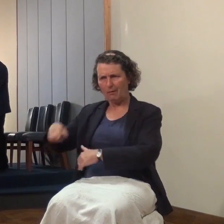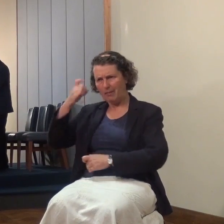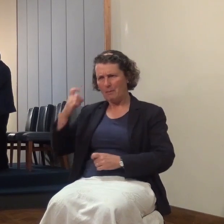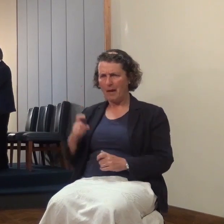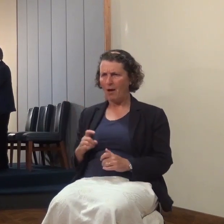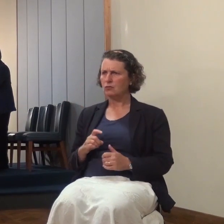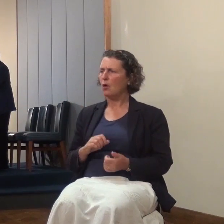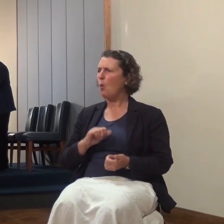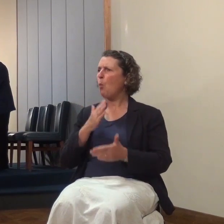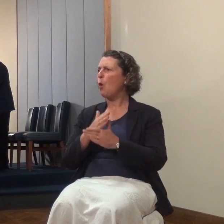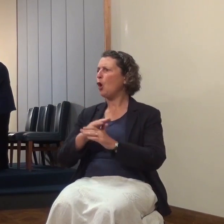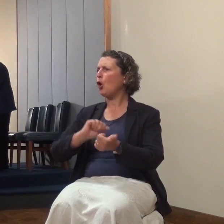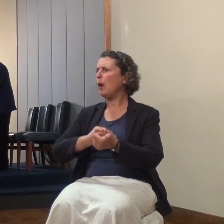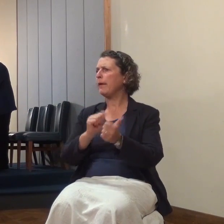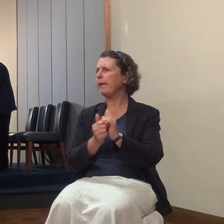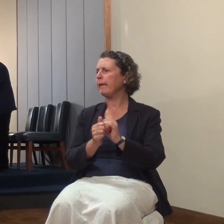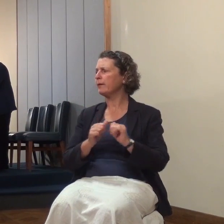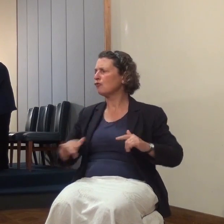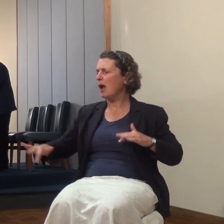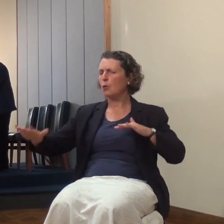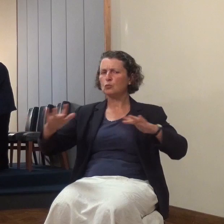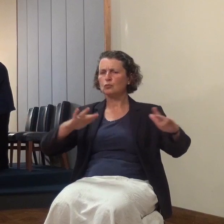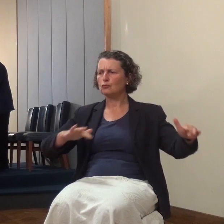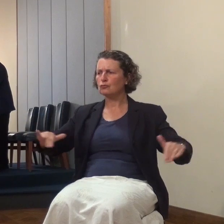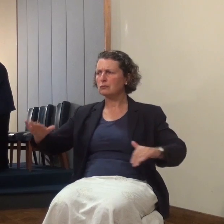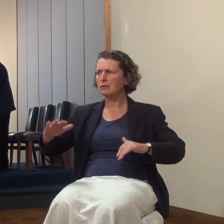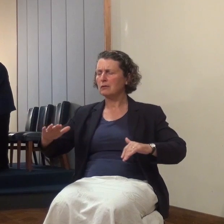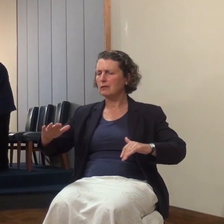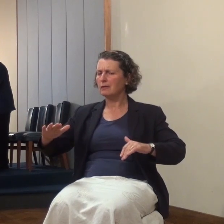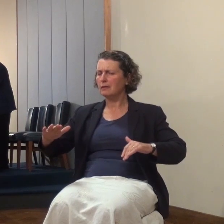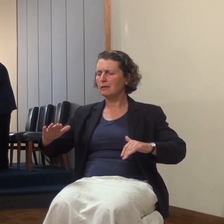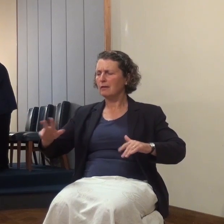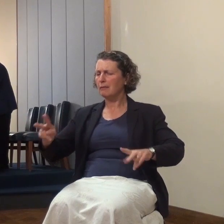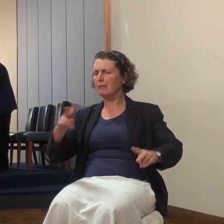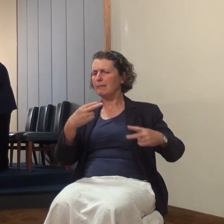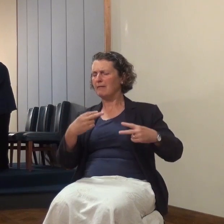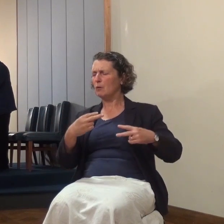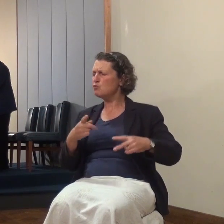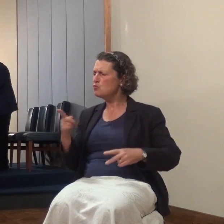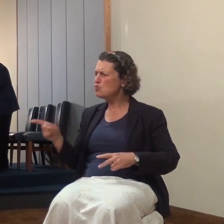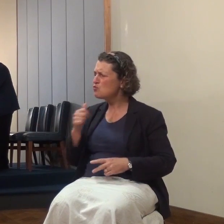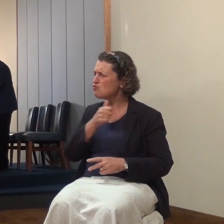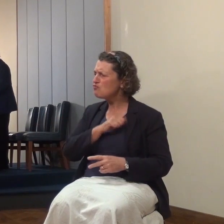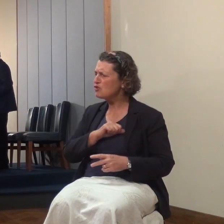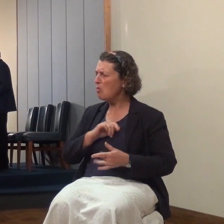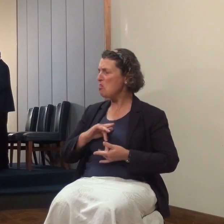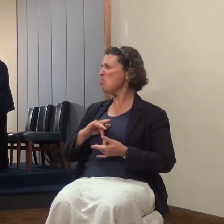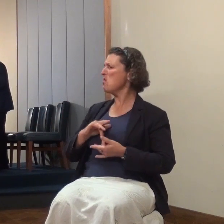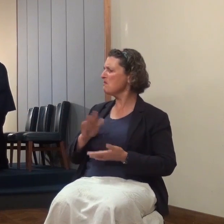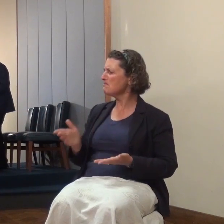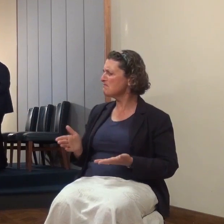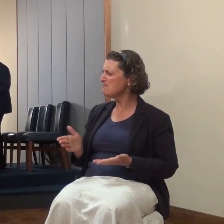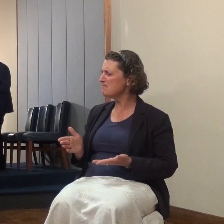of the organisation or institution may not see it the same way. Those on the shop floor, or in the classroom,